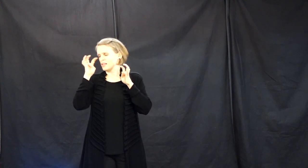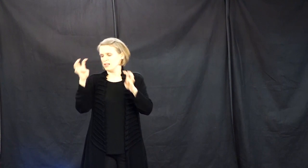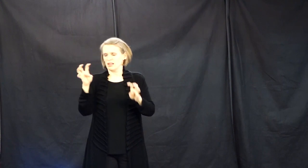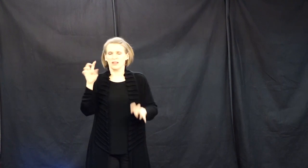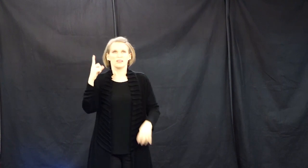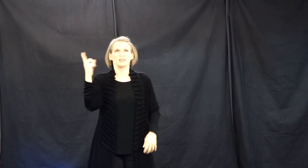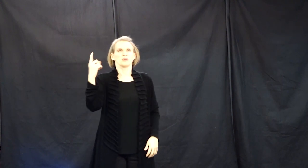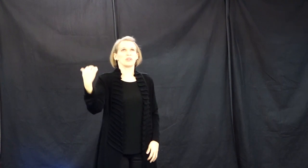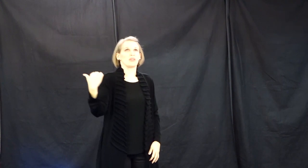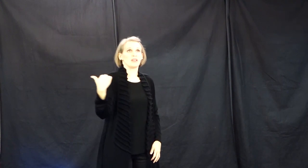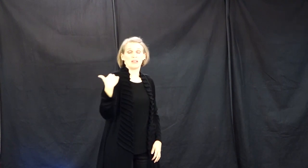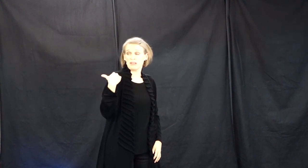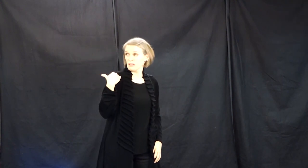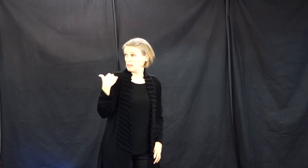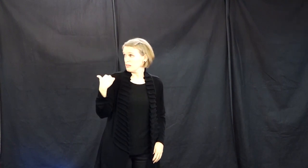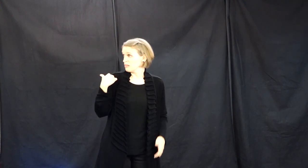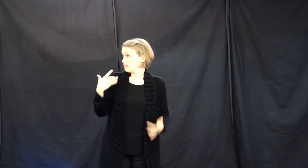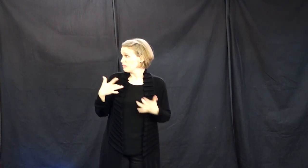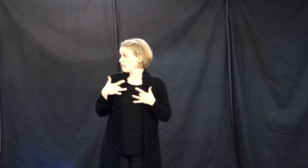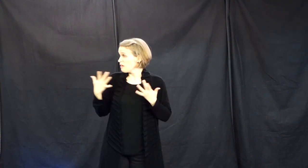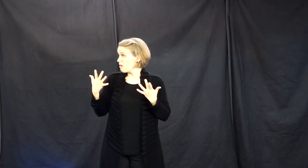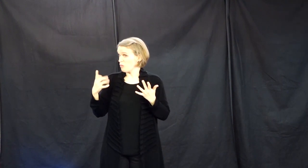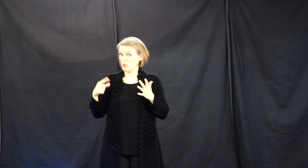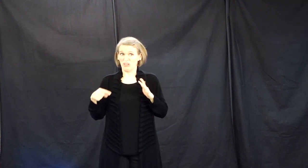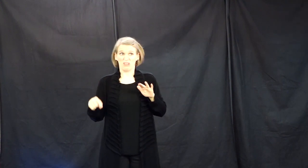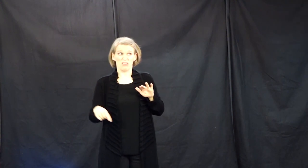Somebody tells me you'd better hide.